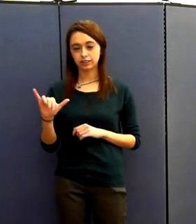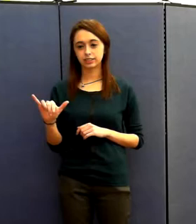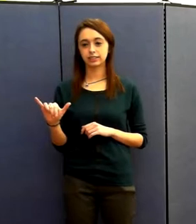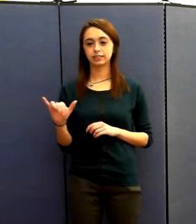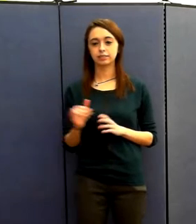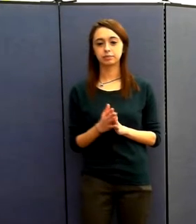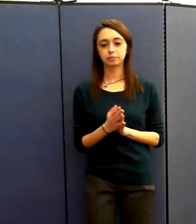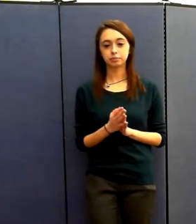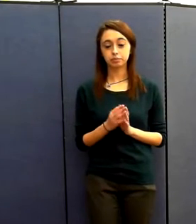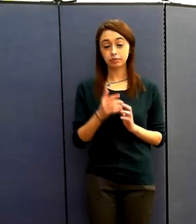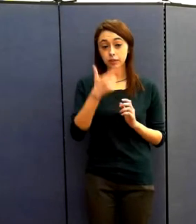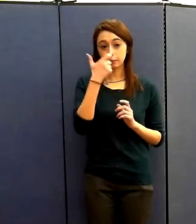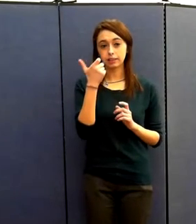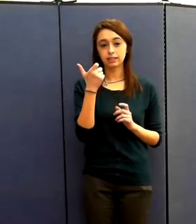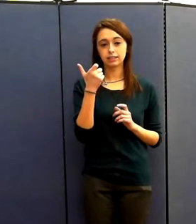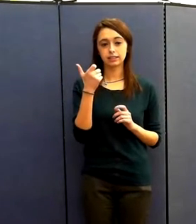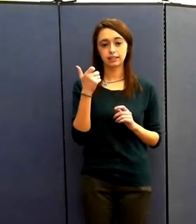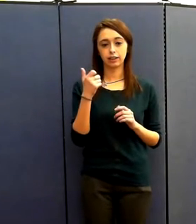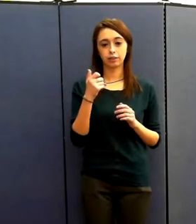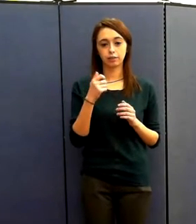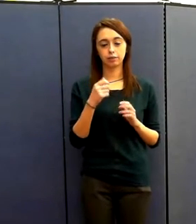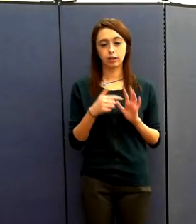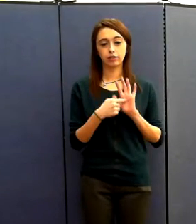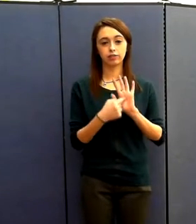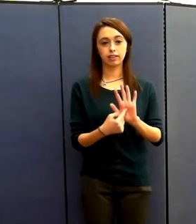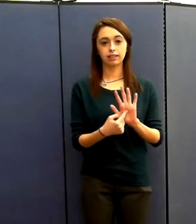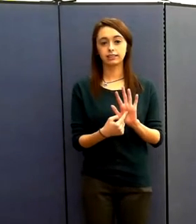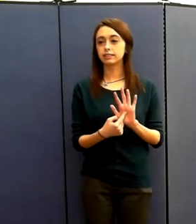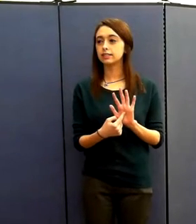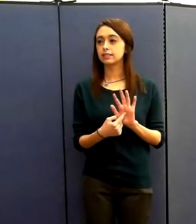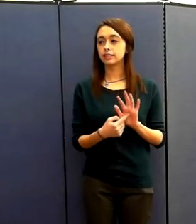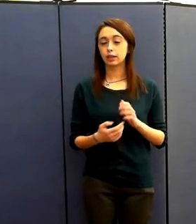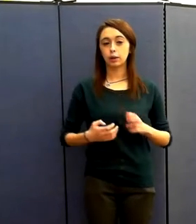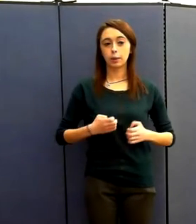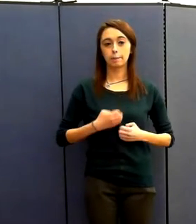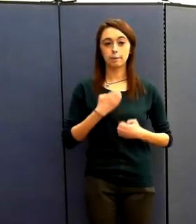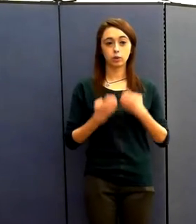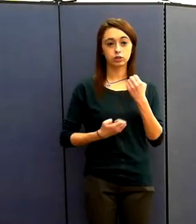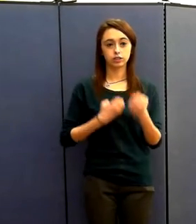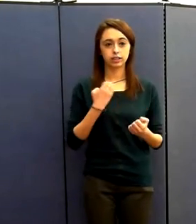story, including context, emotion, and power.